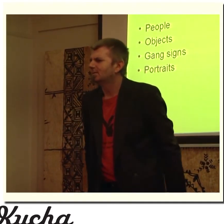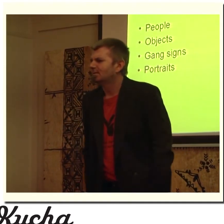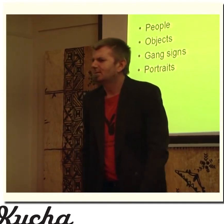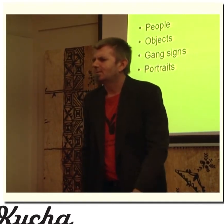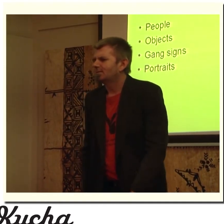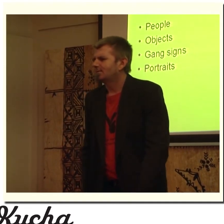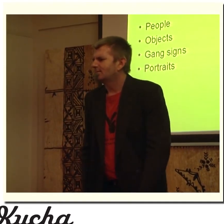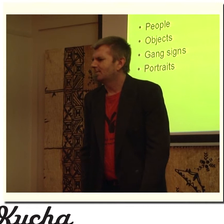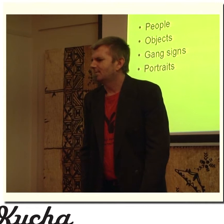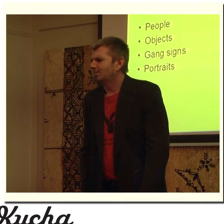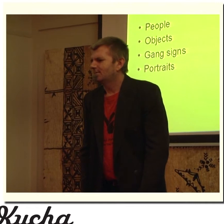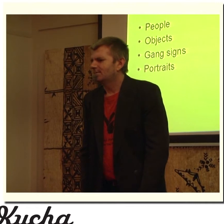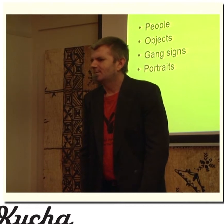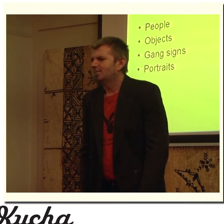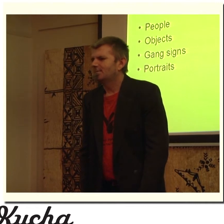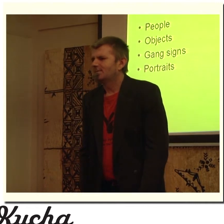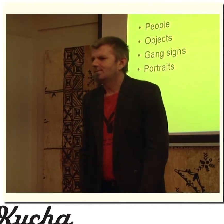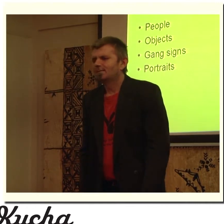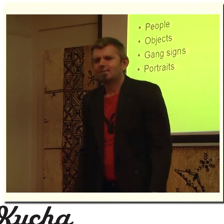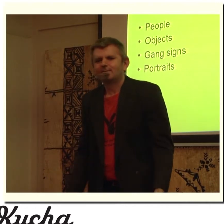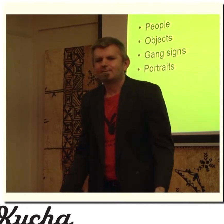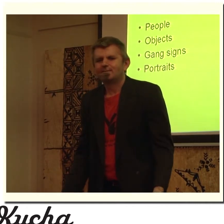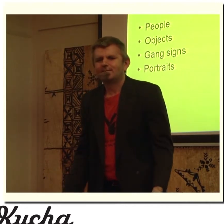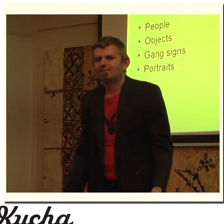You know, why would you call her a bastard?